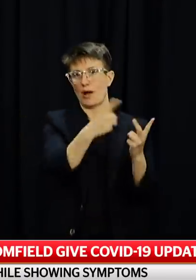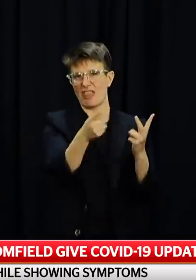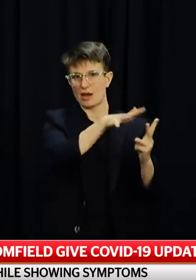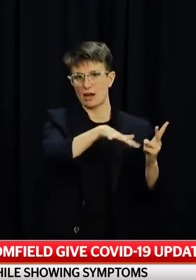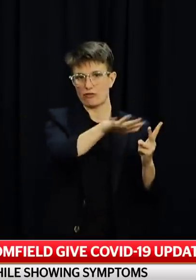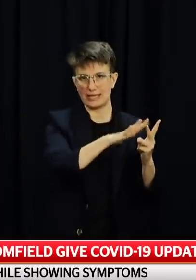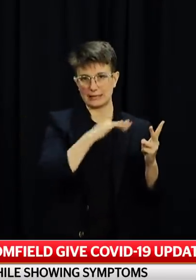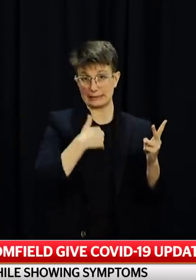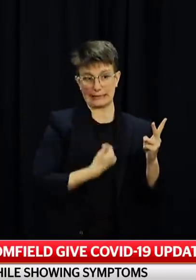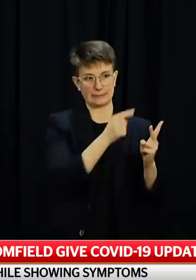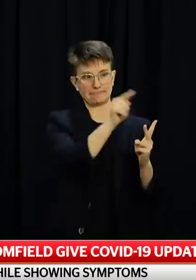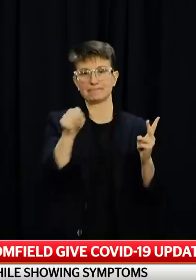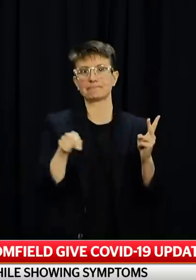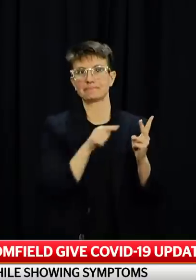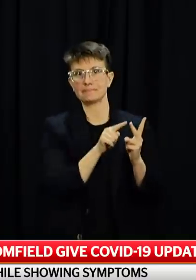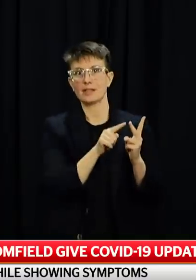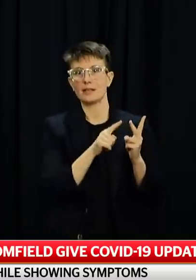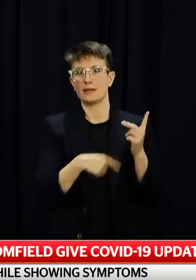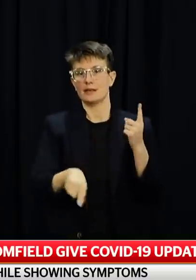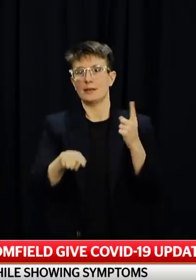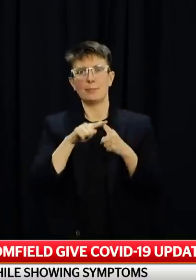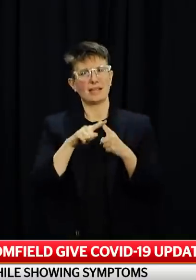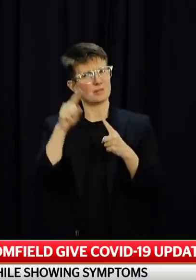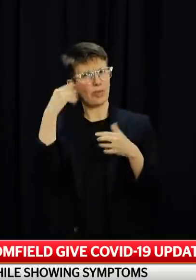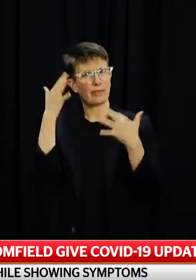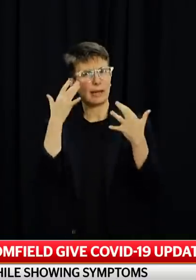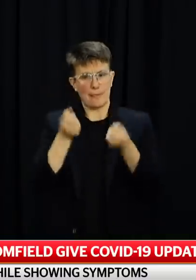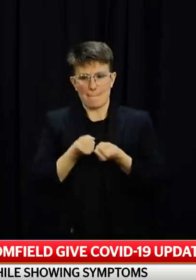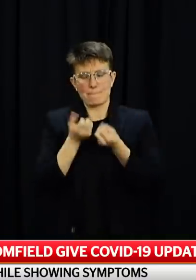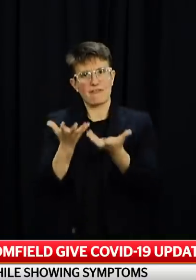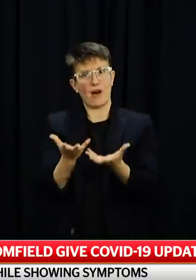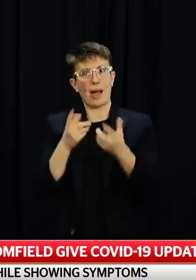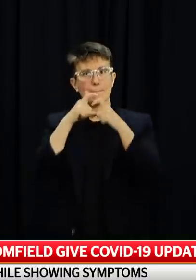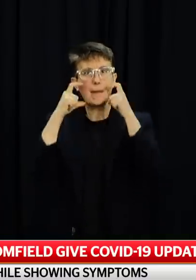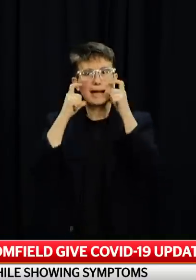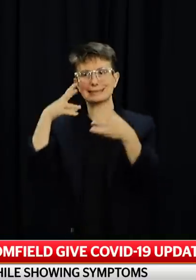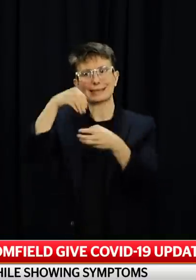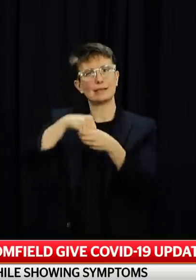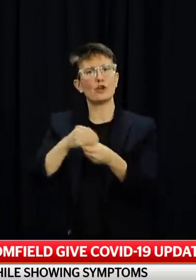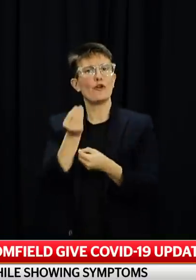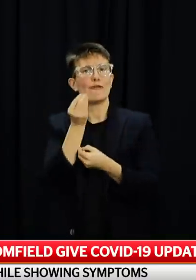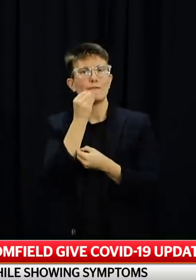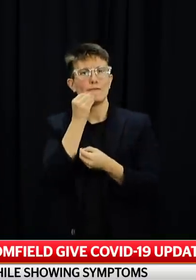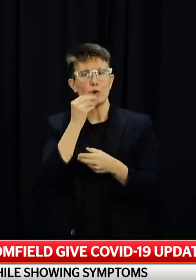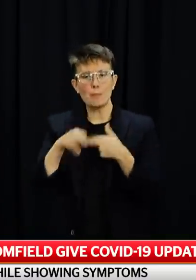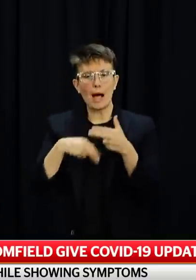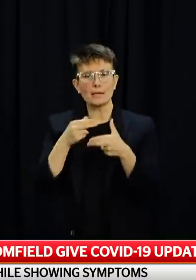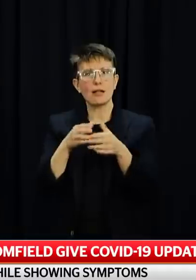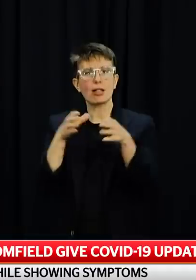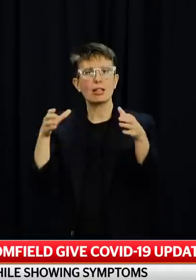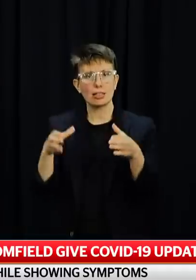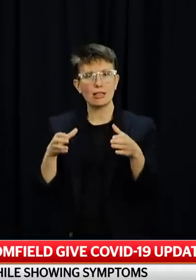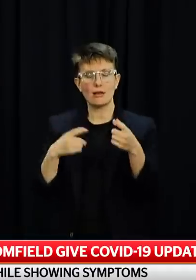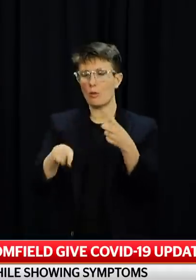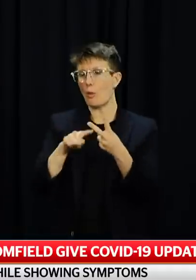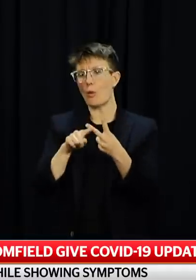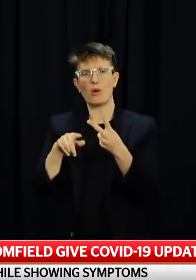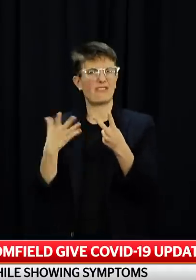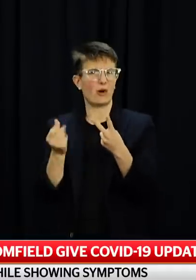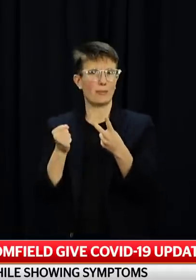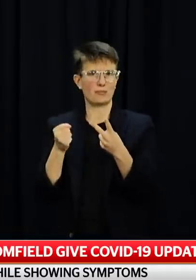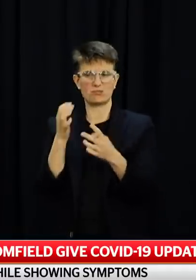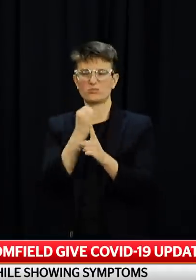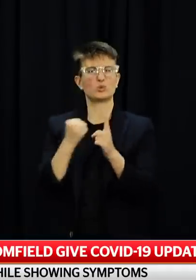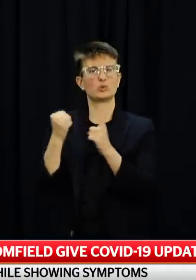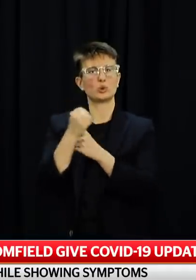provision of masks in, for instance, food parcels and via social services for those who may be more vulnerable and less able